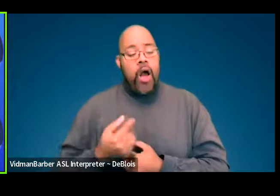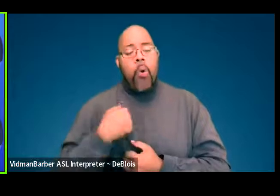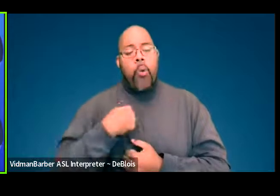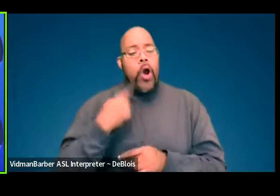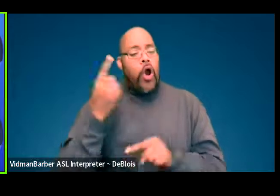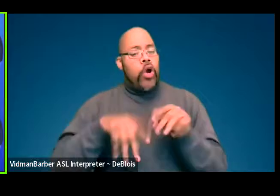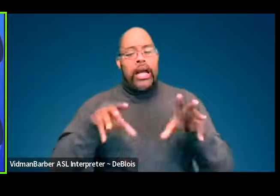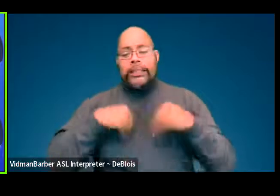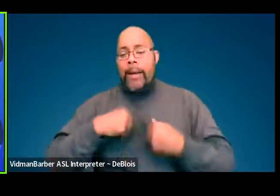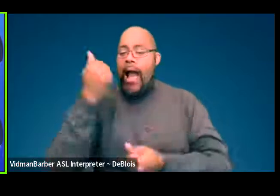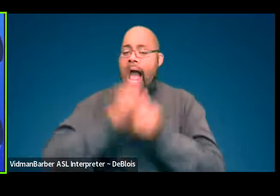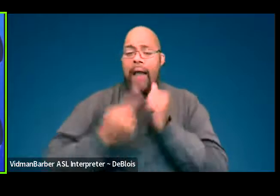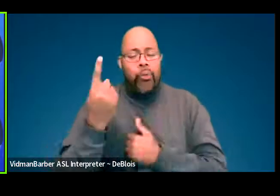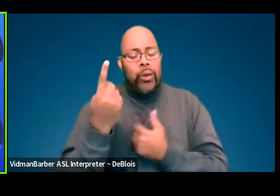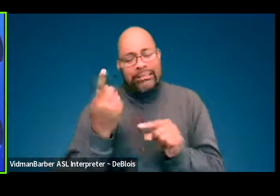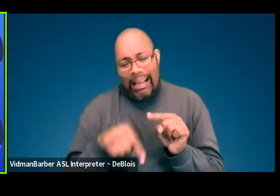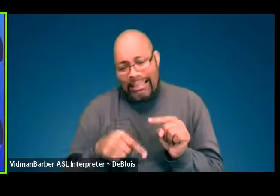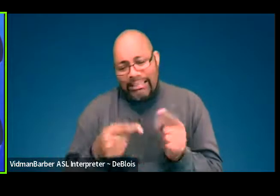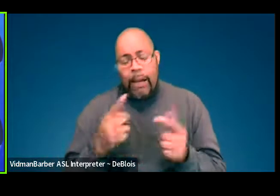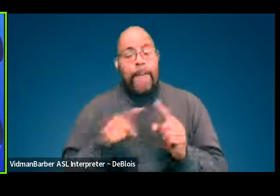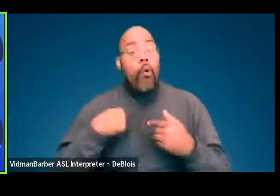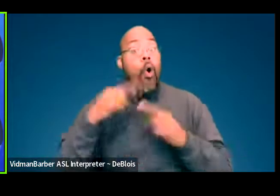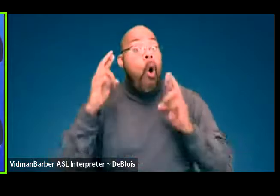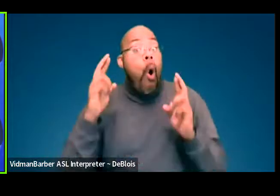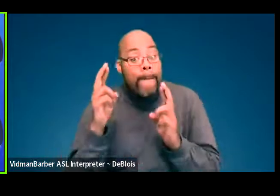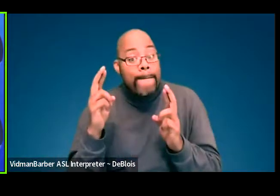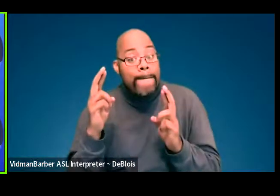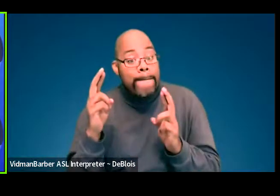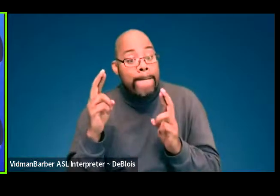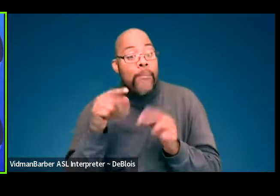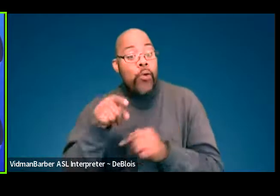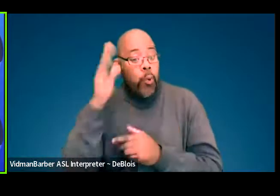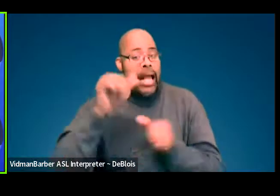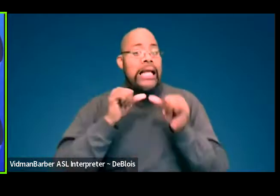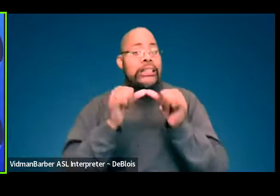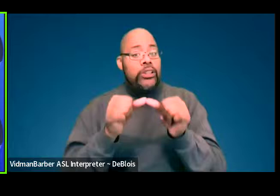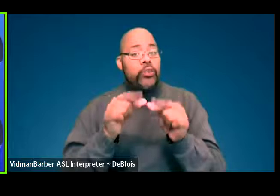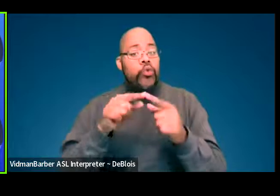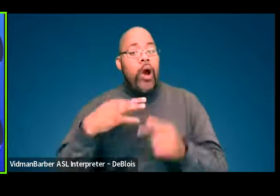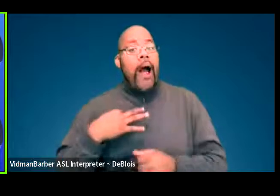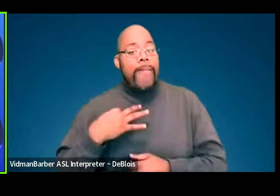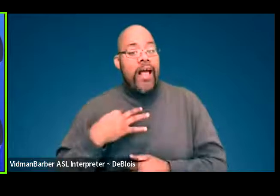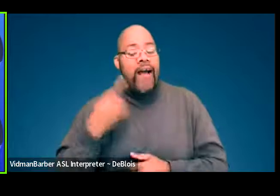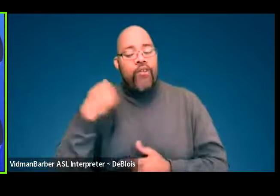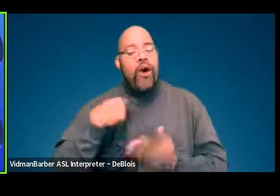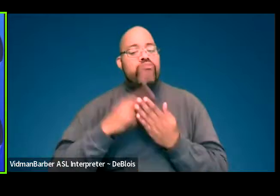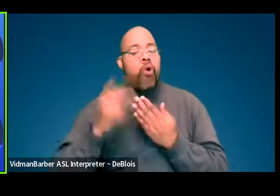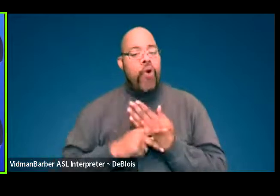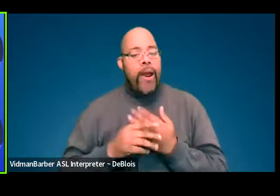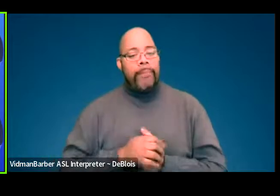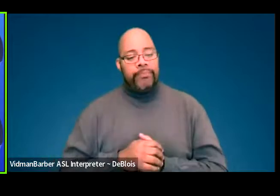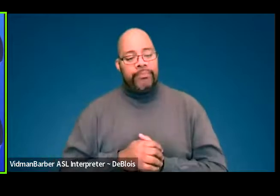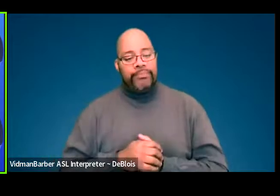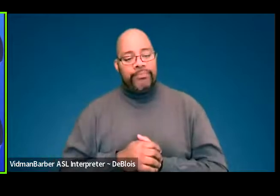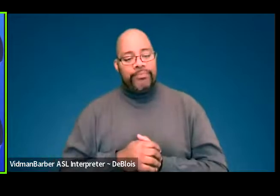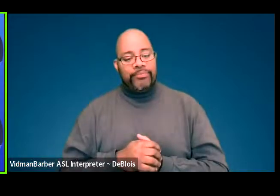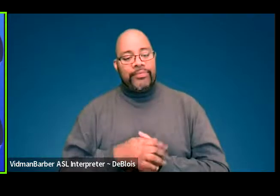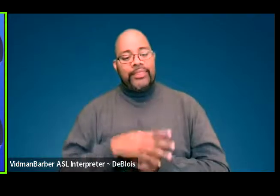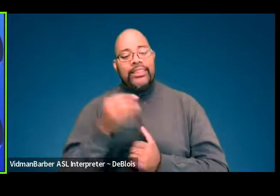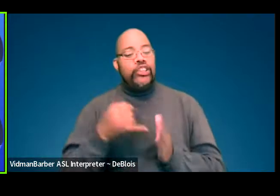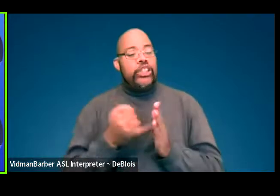couldn't accept everyone, but we hope that you will continue to apply to our programs,